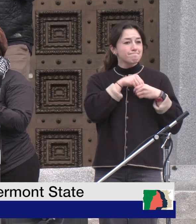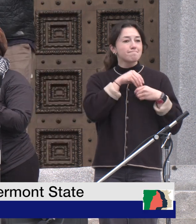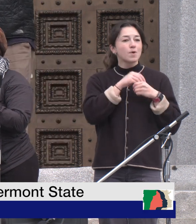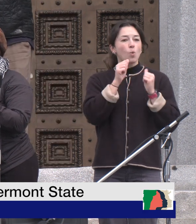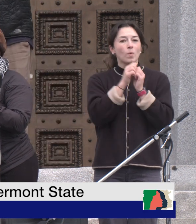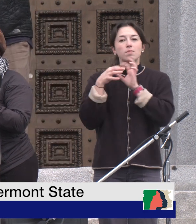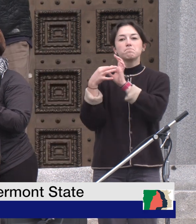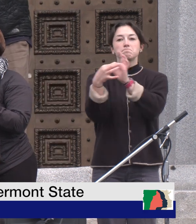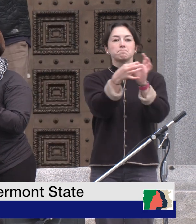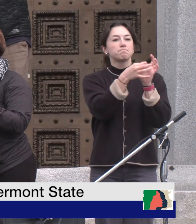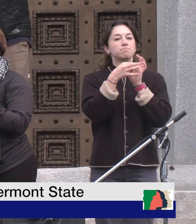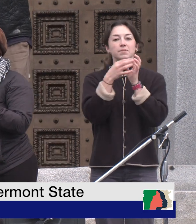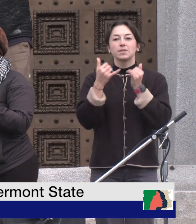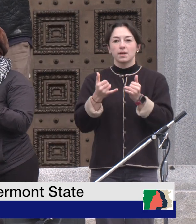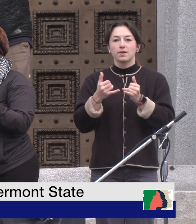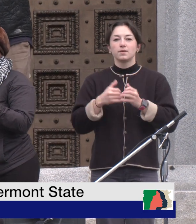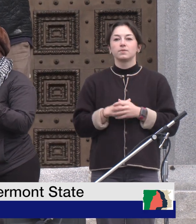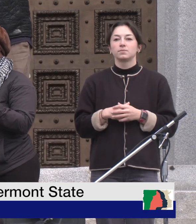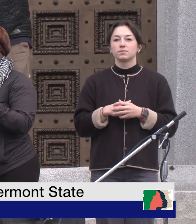with our relatives today.